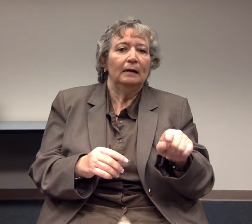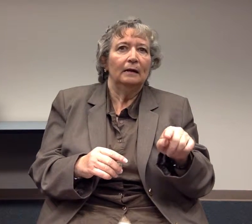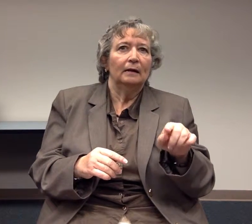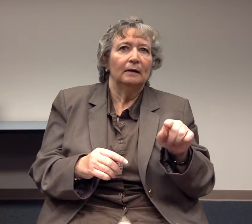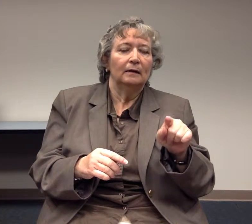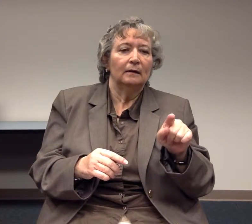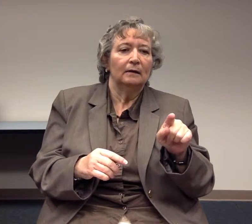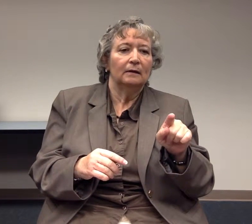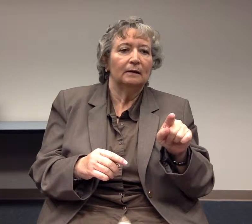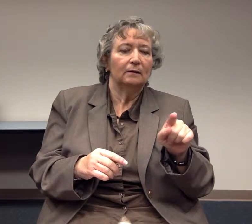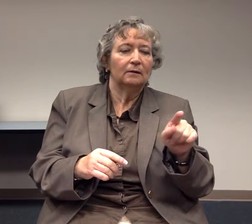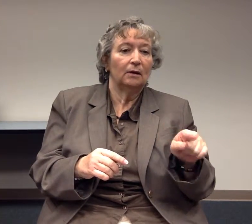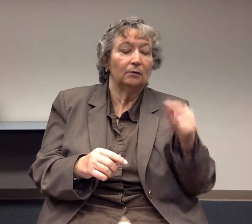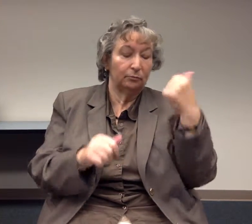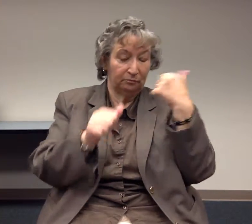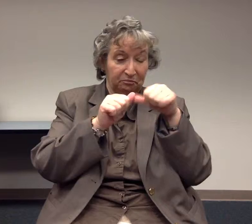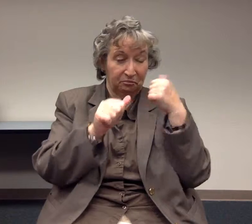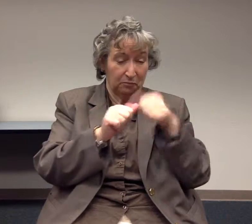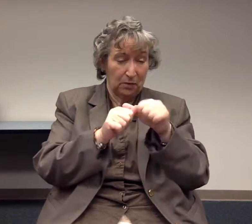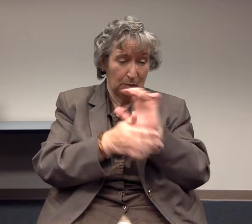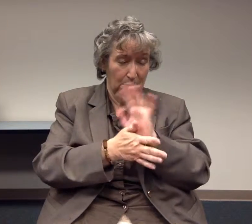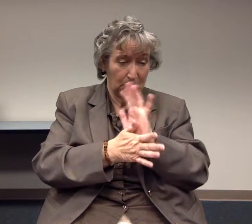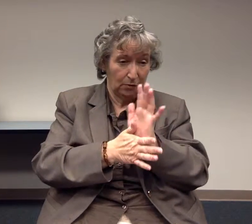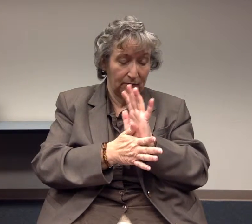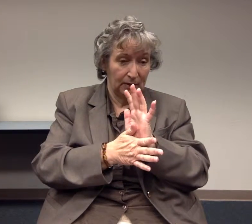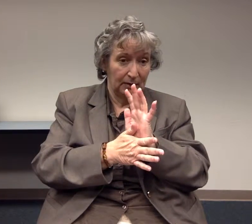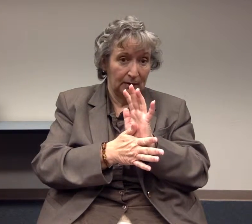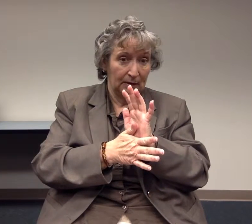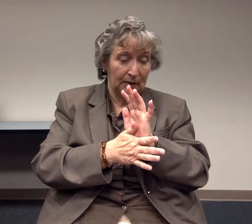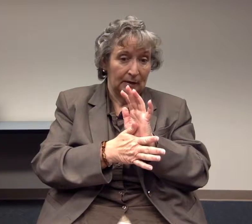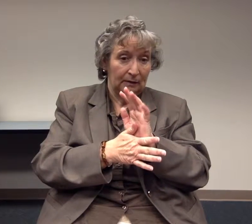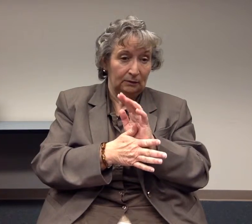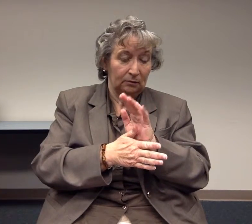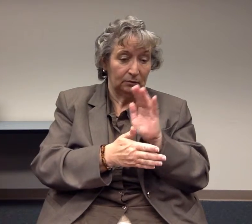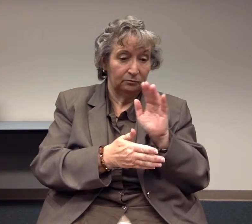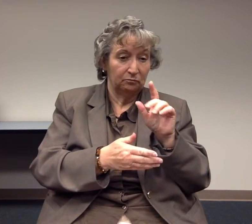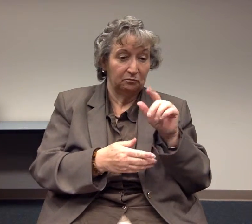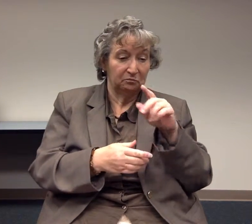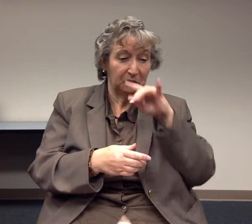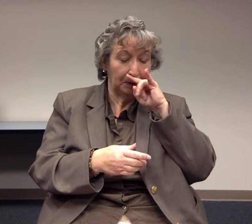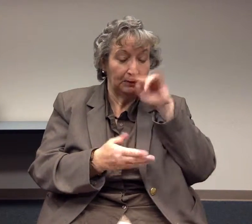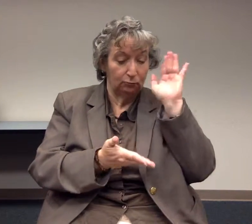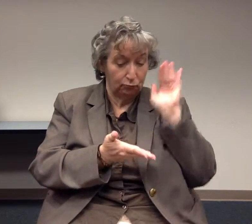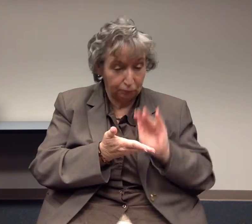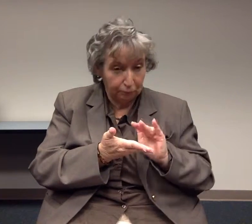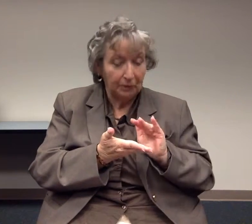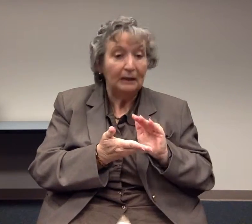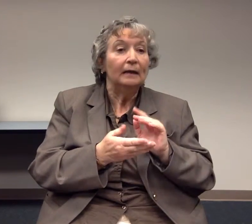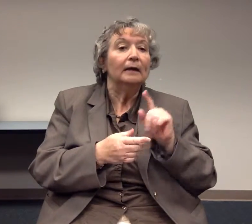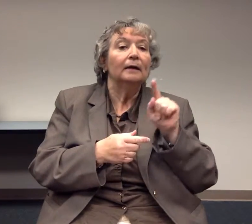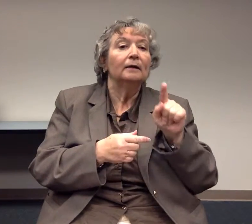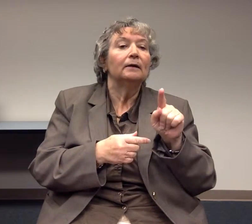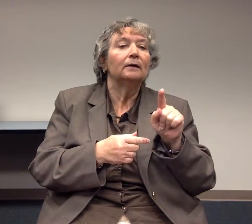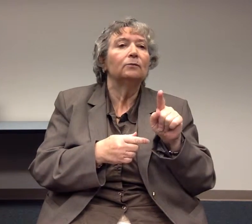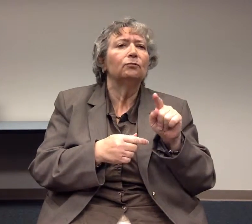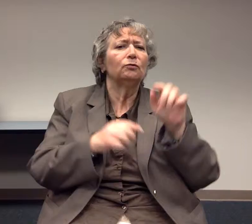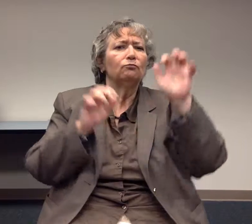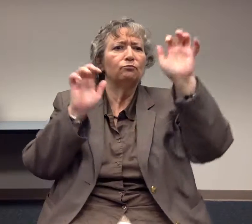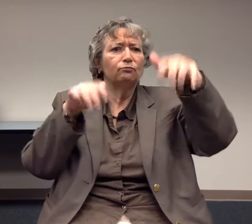getting poured on with each drop. Okay? Think about that. How many of you really take time to look inside the center